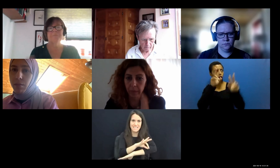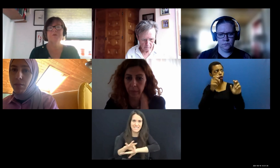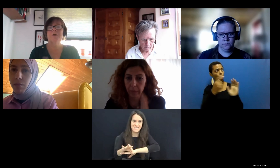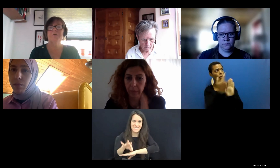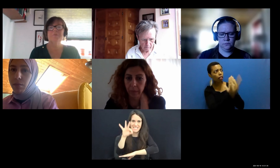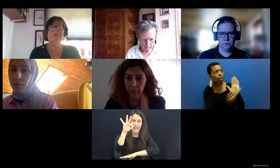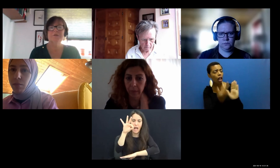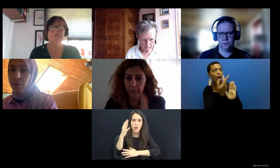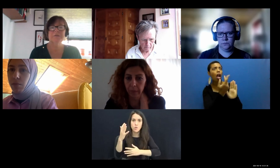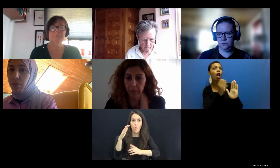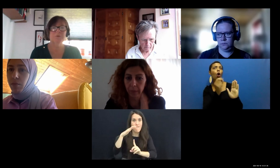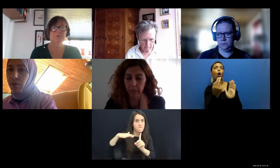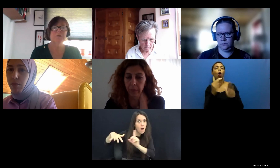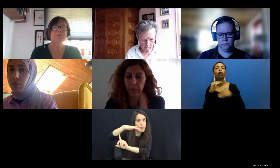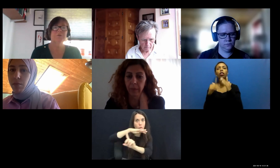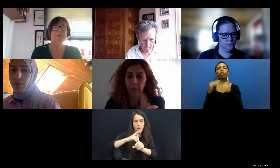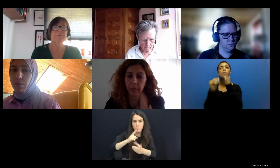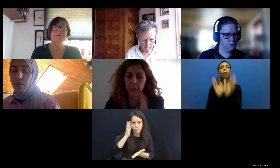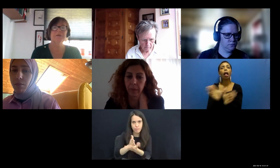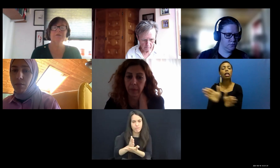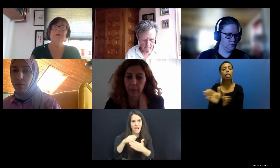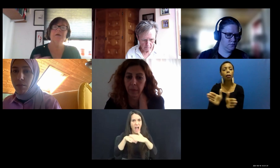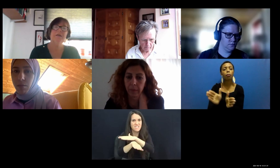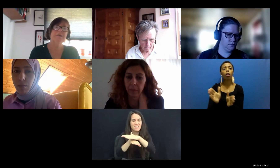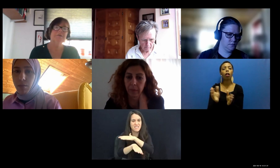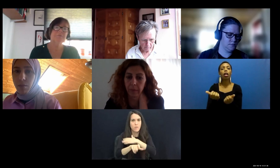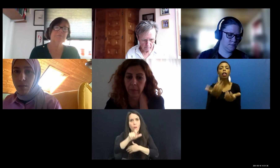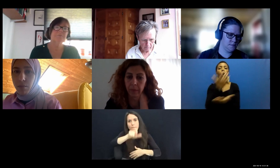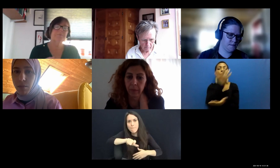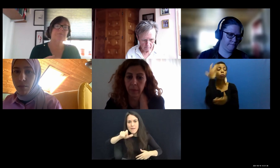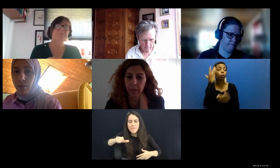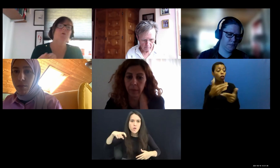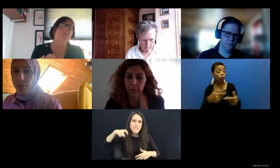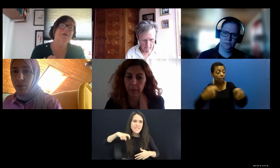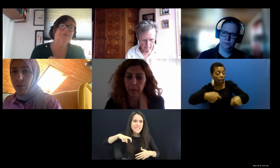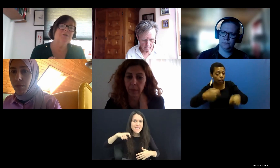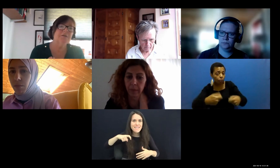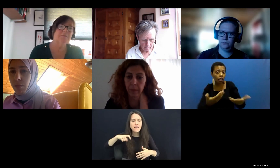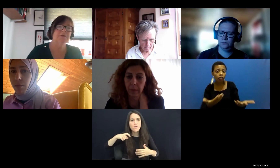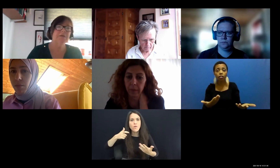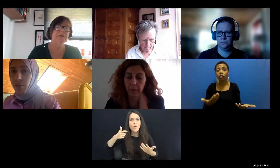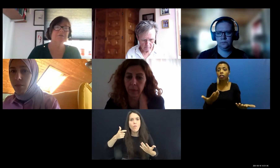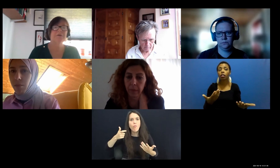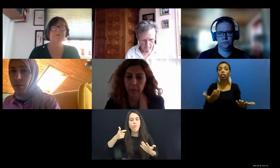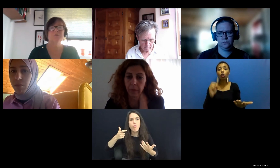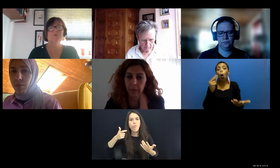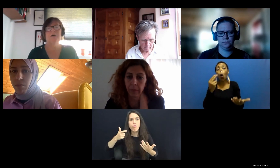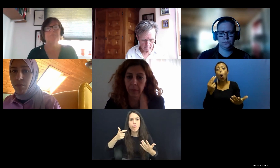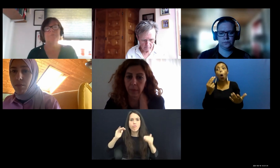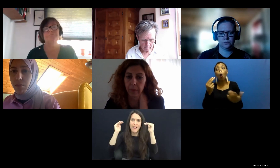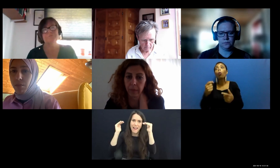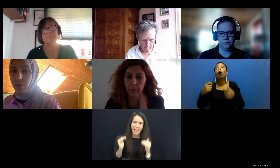making the environment accessible so that people need less, or potentially need less,